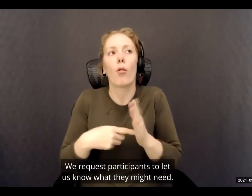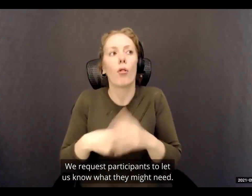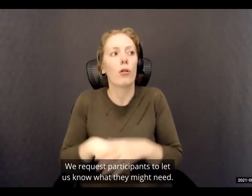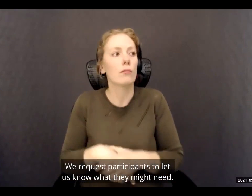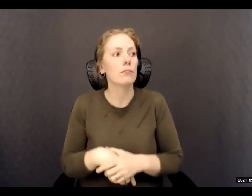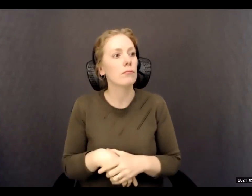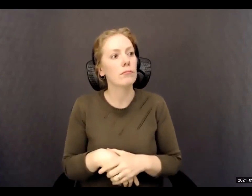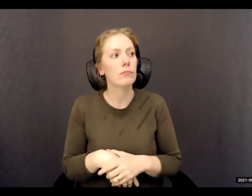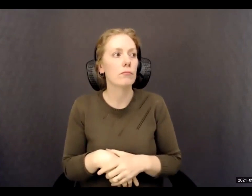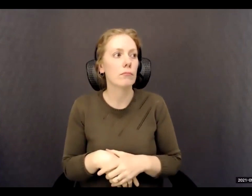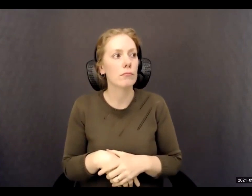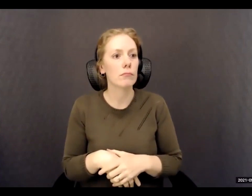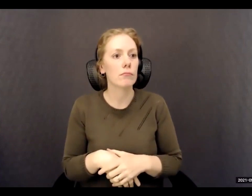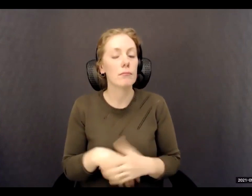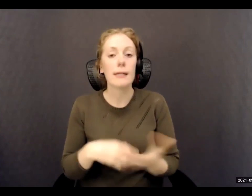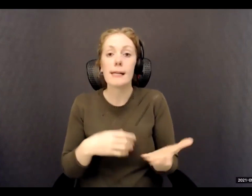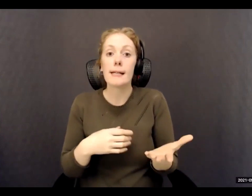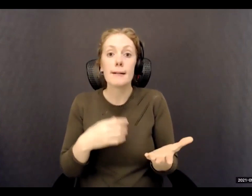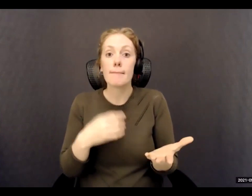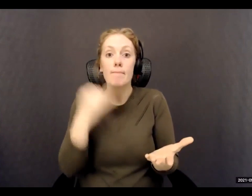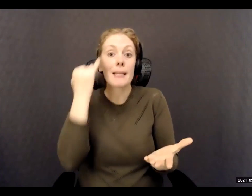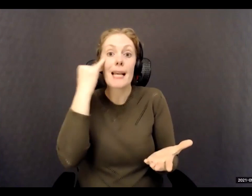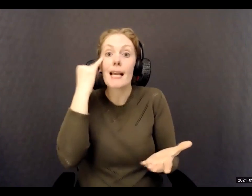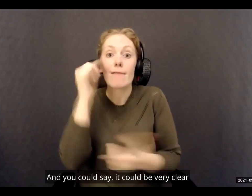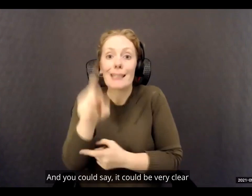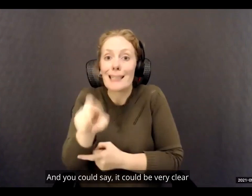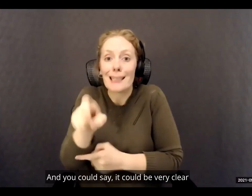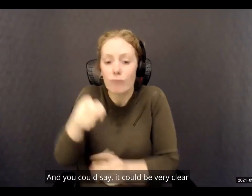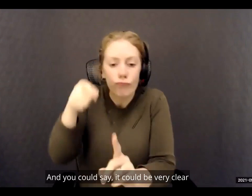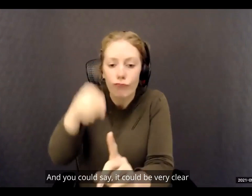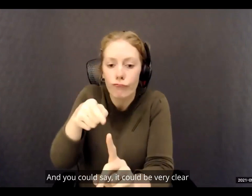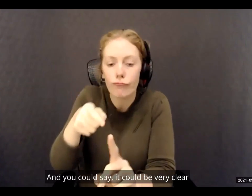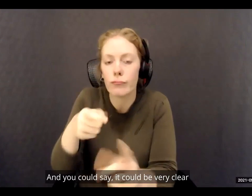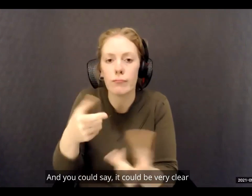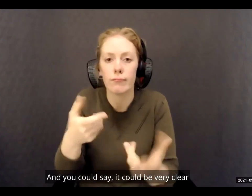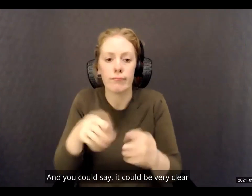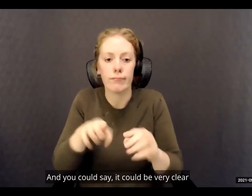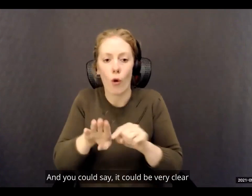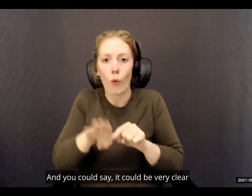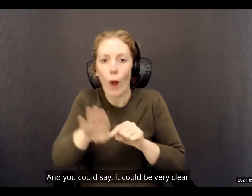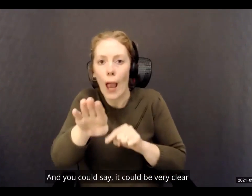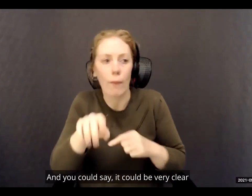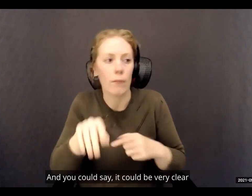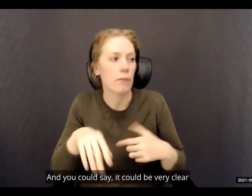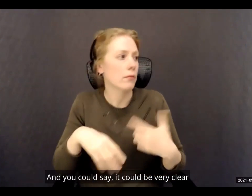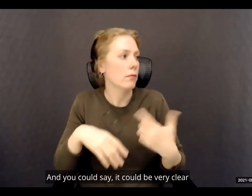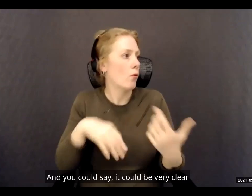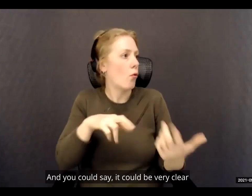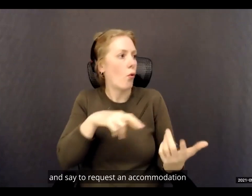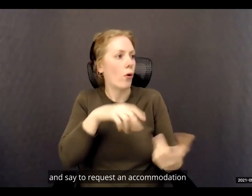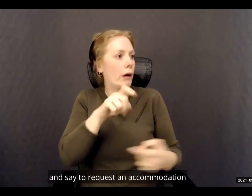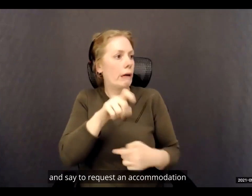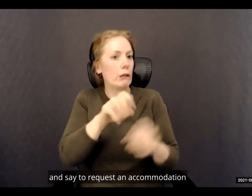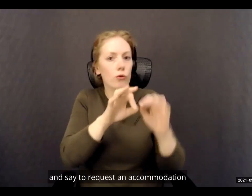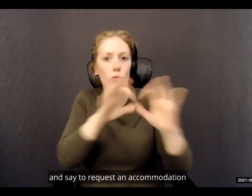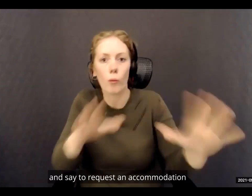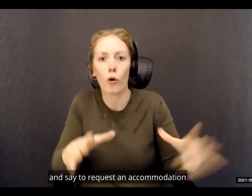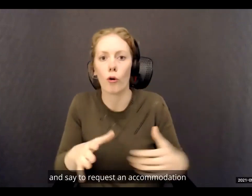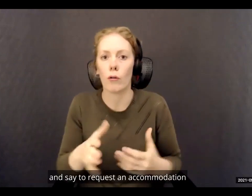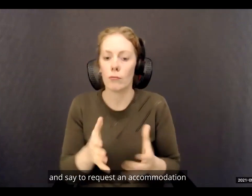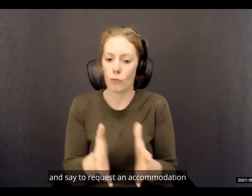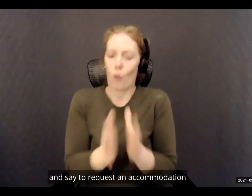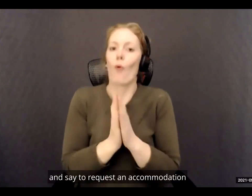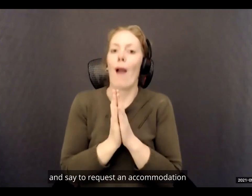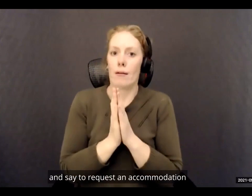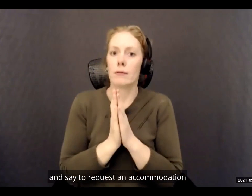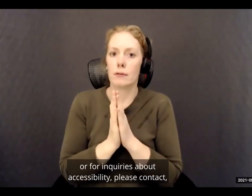participants to let us know what they might need. And you could say, you could be very clear and say, to request